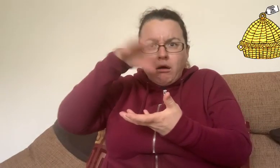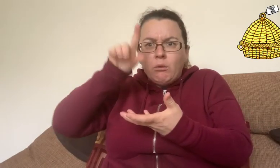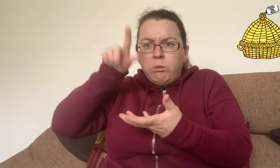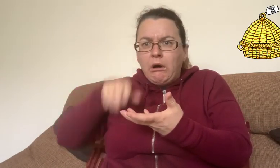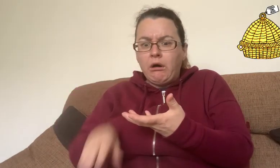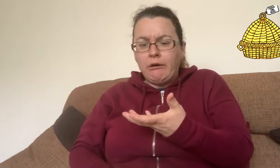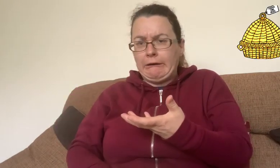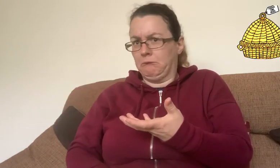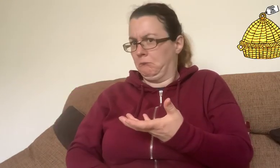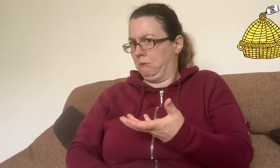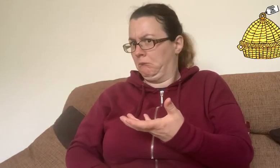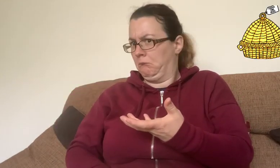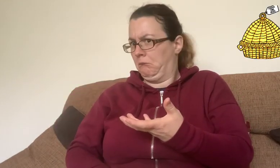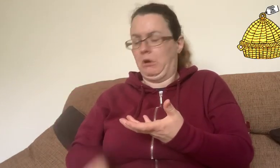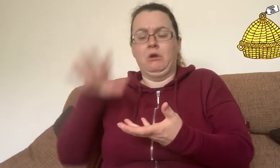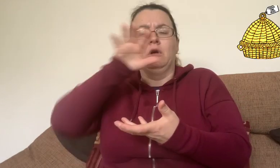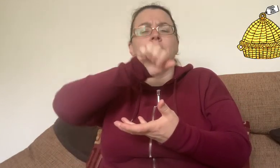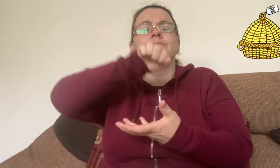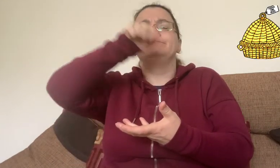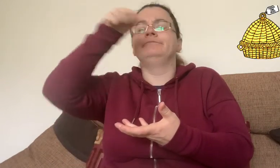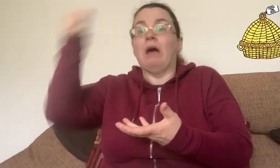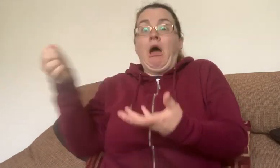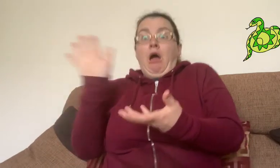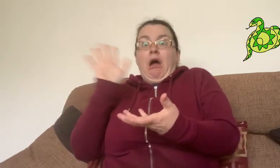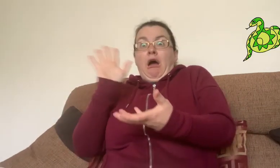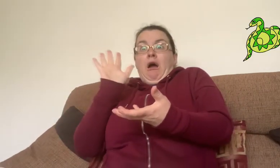So they sent me a snake.